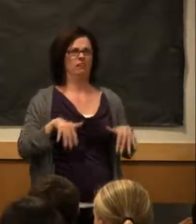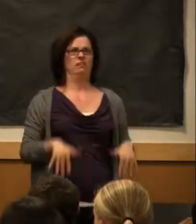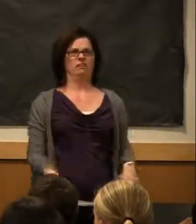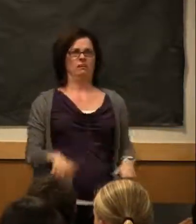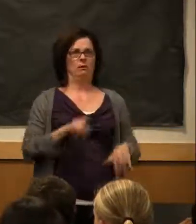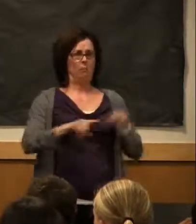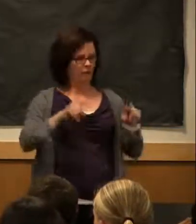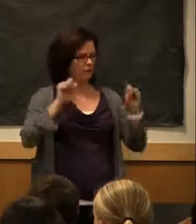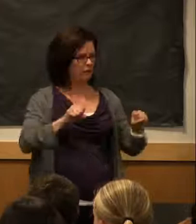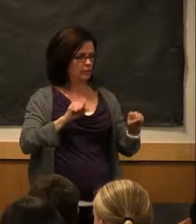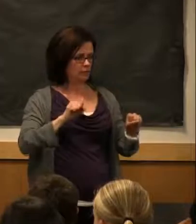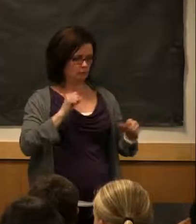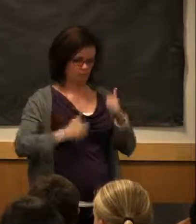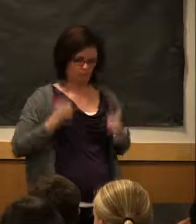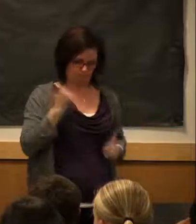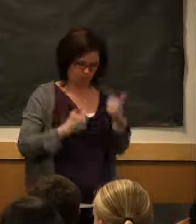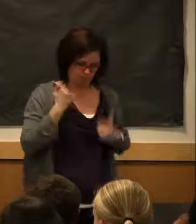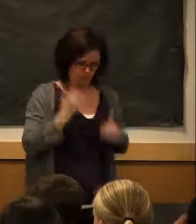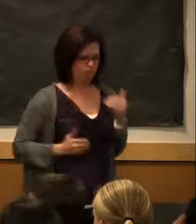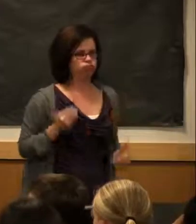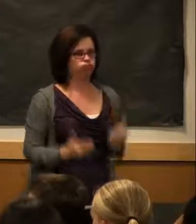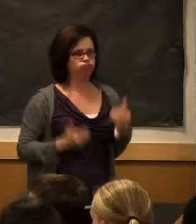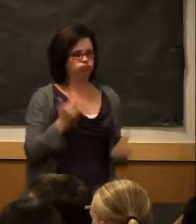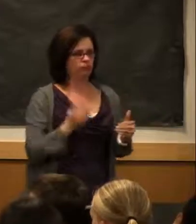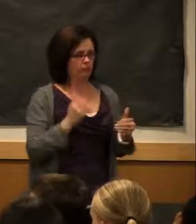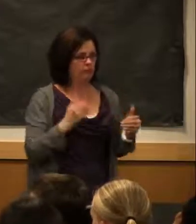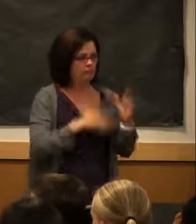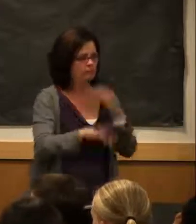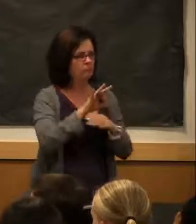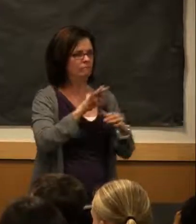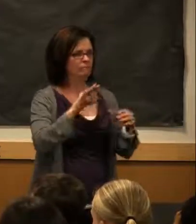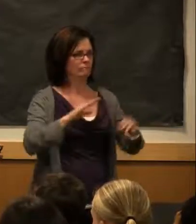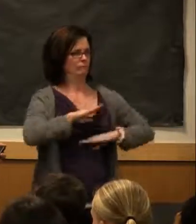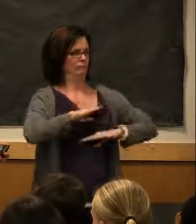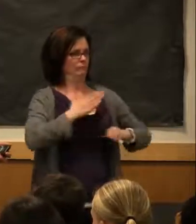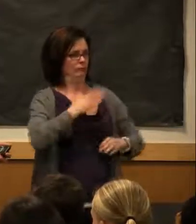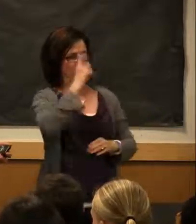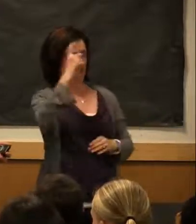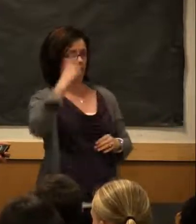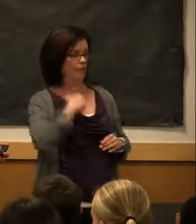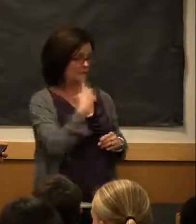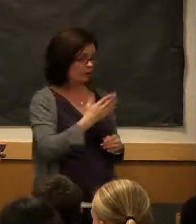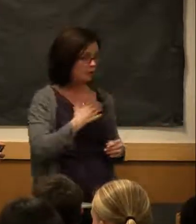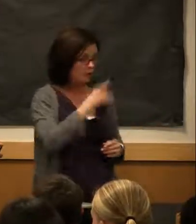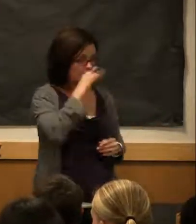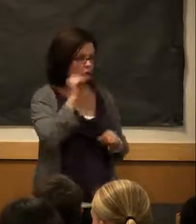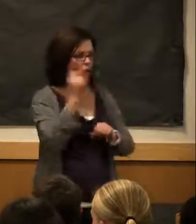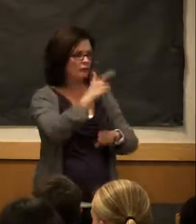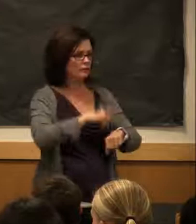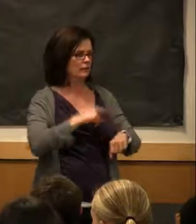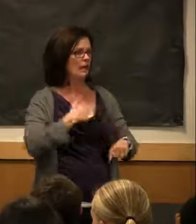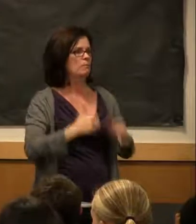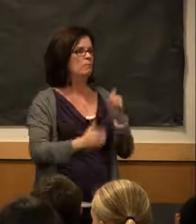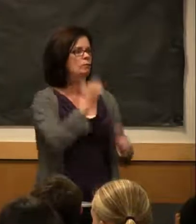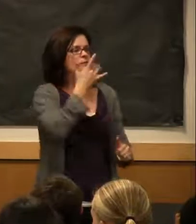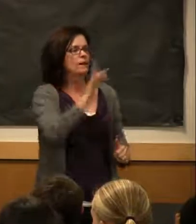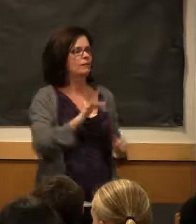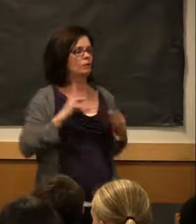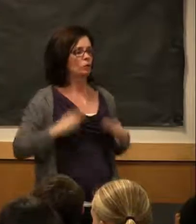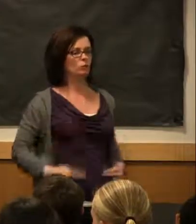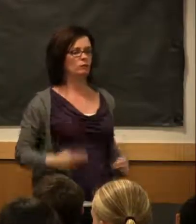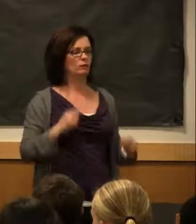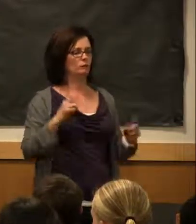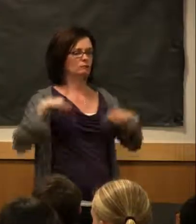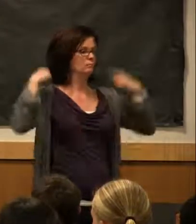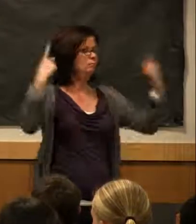And I tell my kids this all the time, I am the most fortunate human being that there ever was. And part of it is